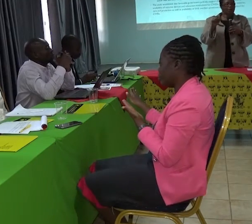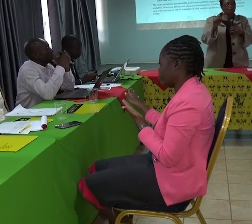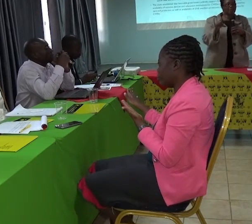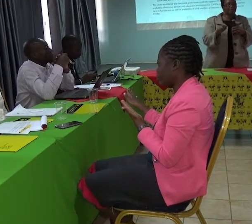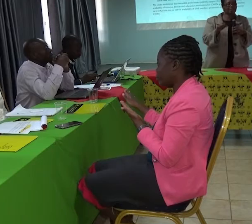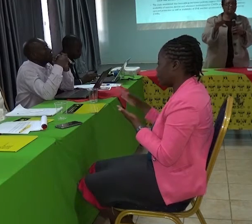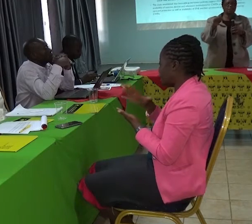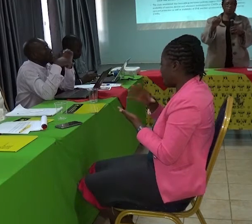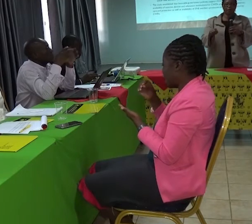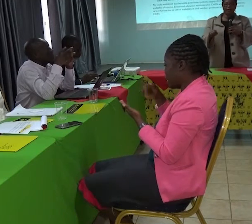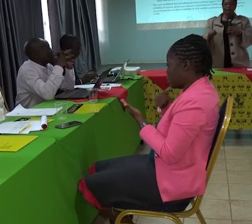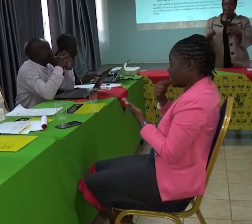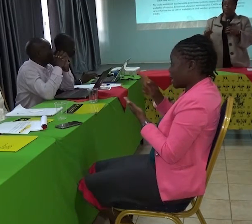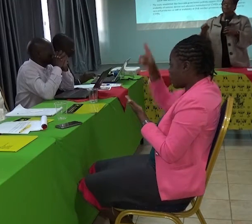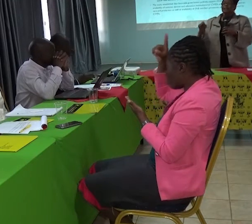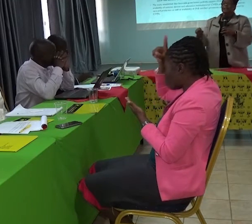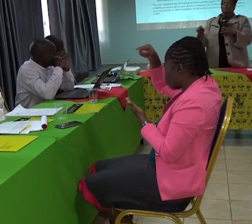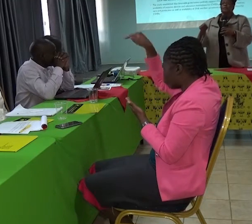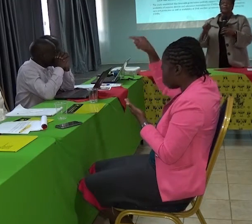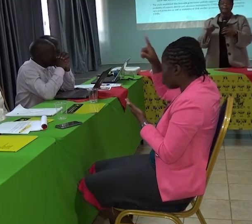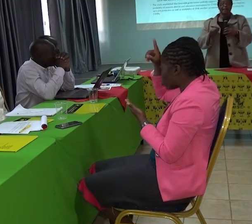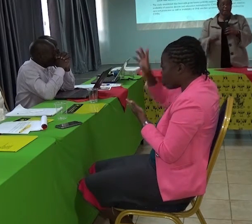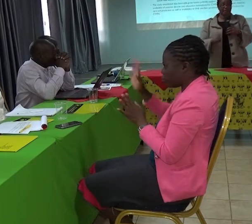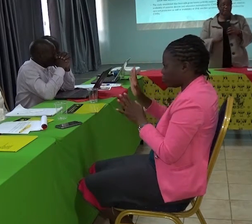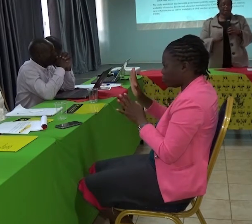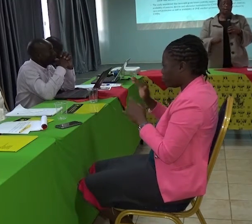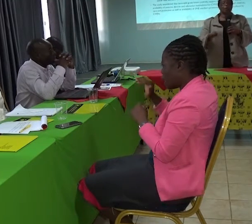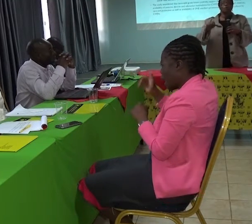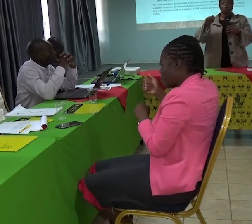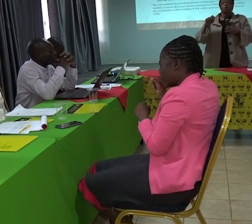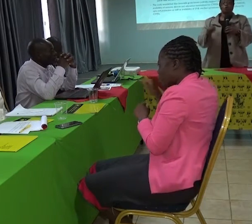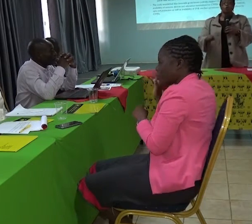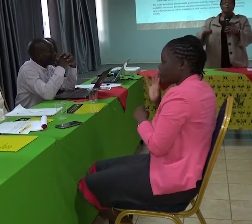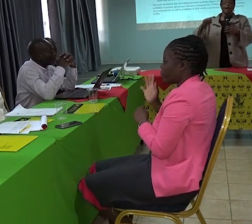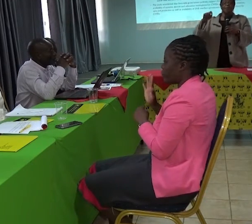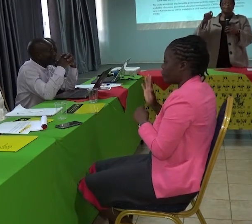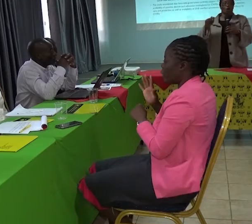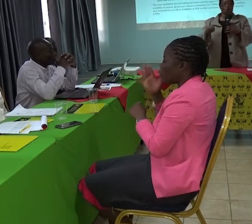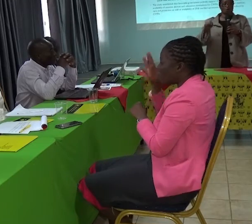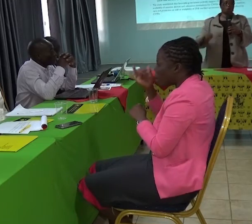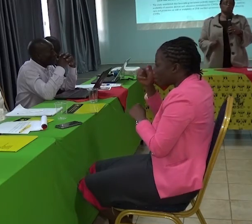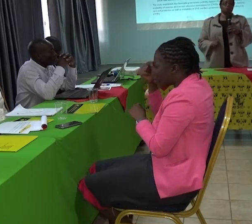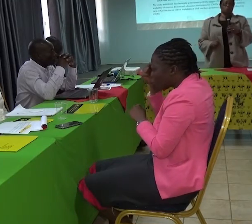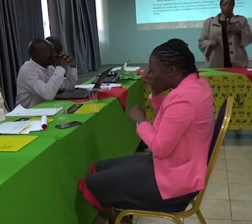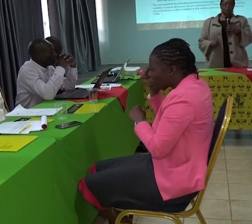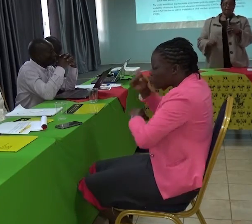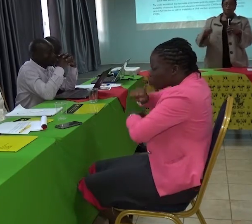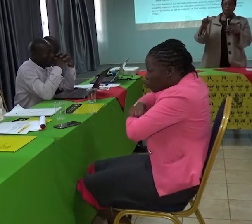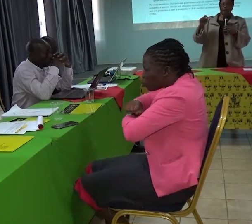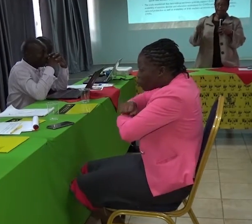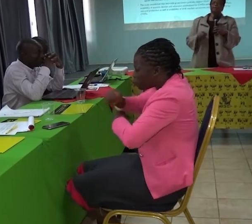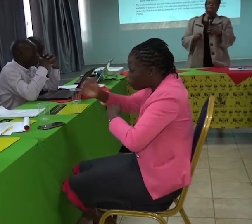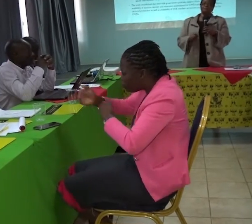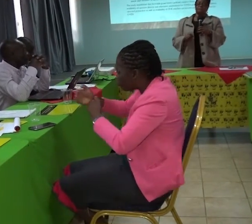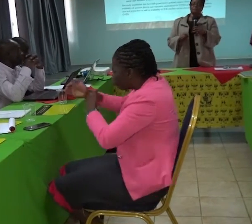And I will not say it is in the rural areas. I will not say it is in the urban areas. Because schools as close to the house